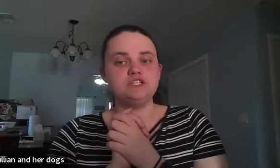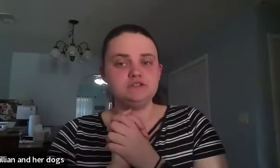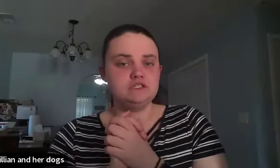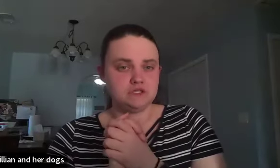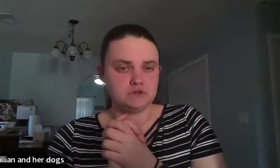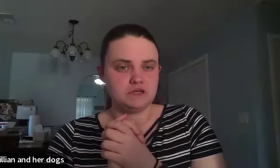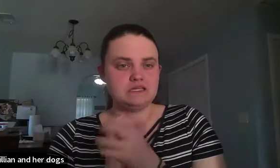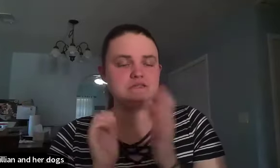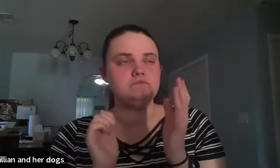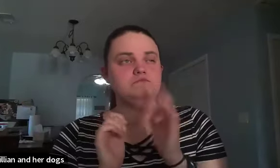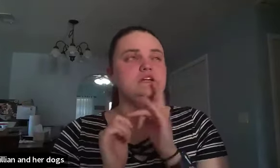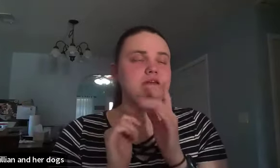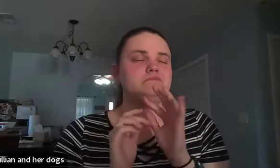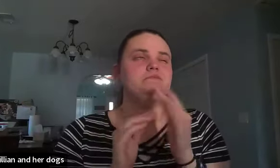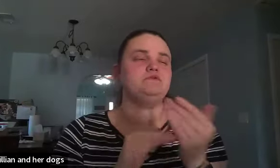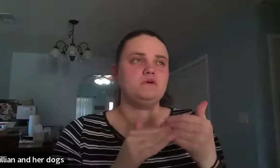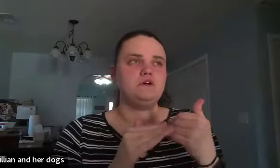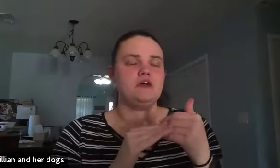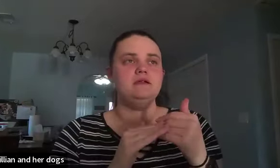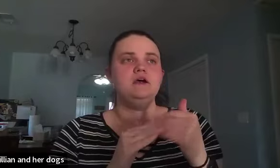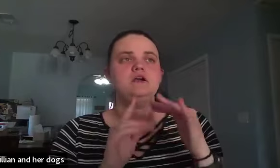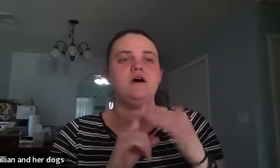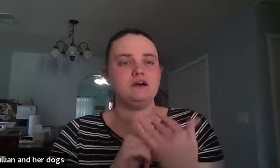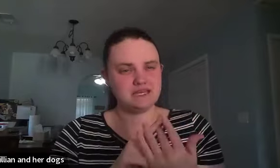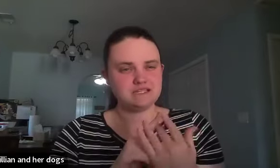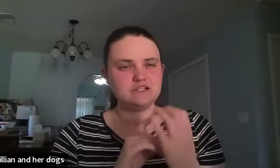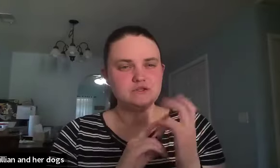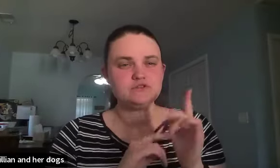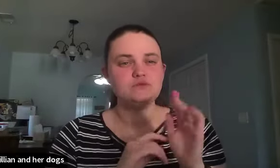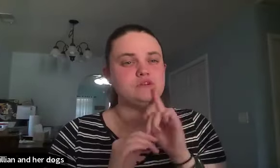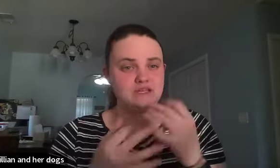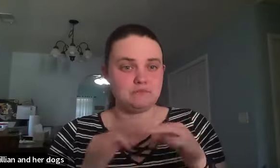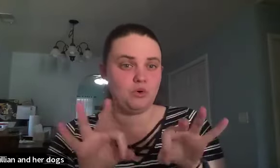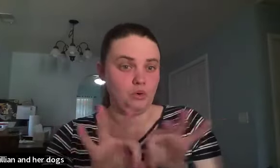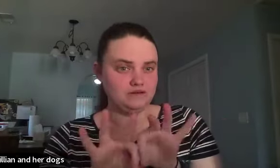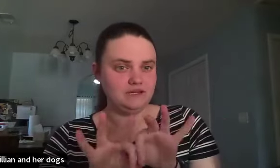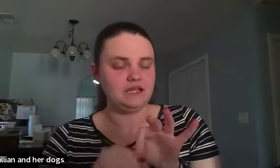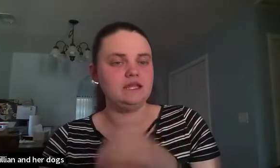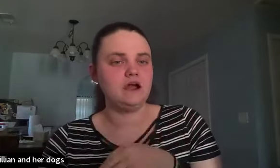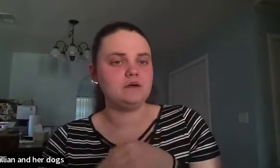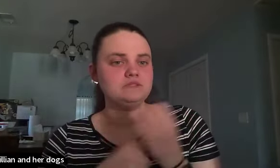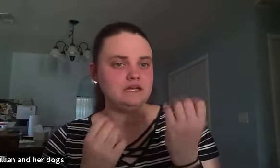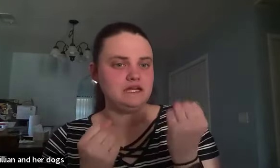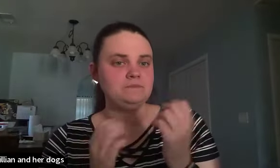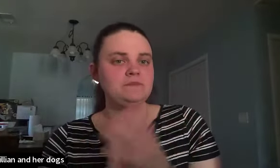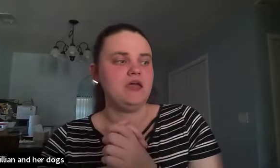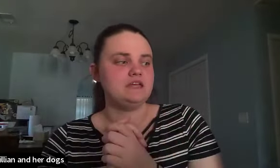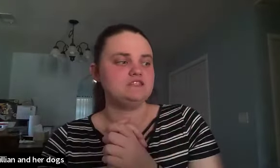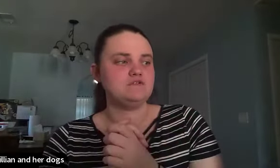what you do is really before all that, context clues are really important in signing. And so